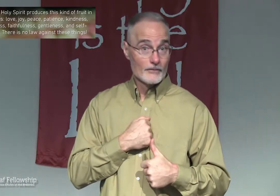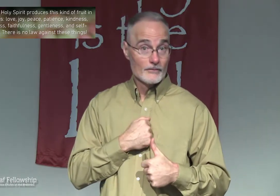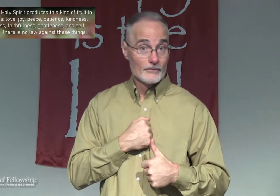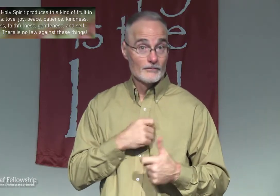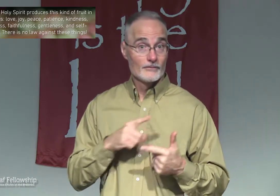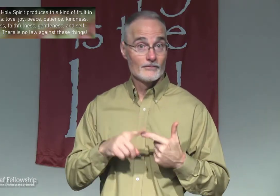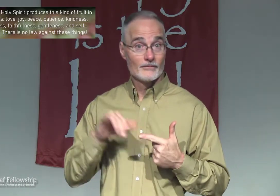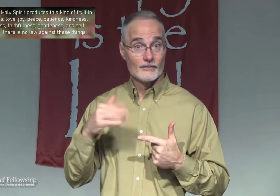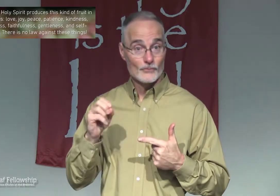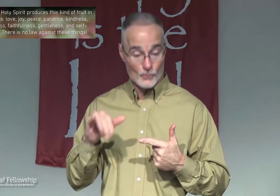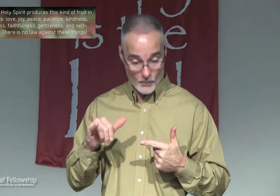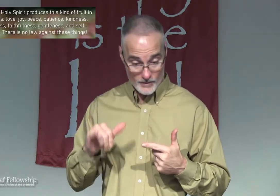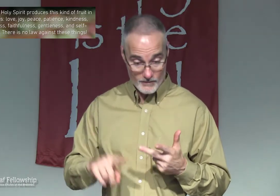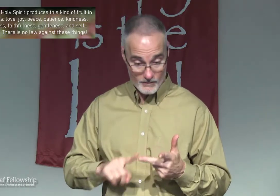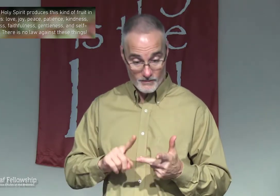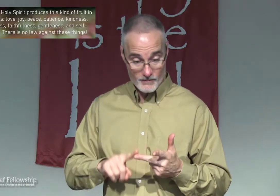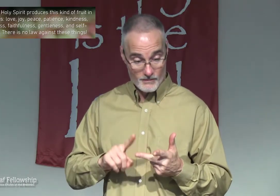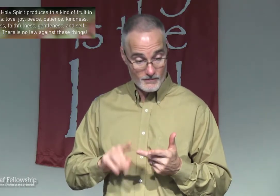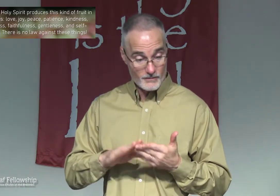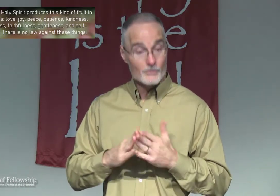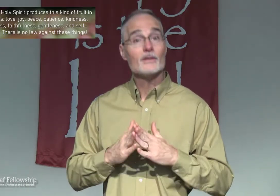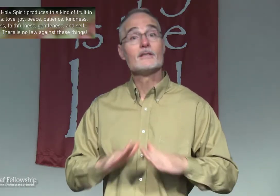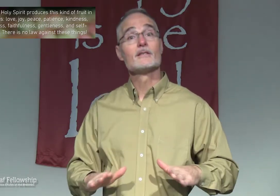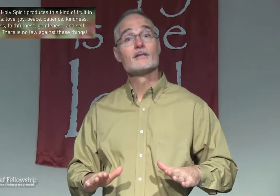Love, joy, peace,